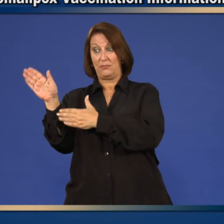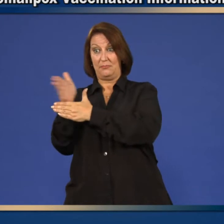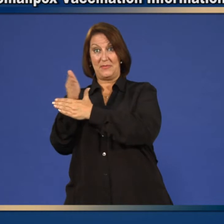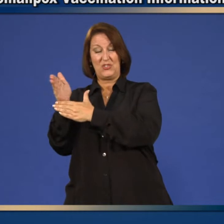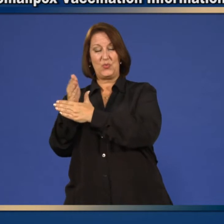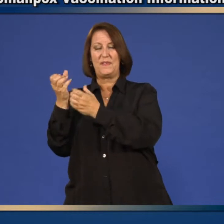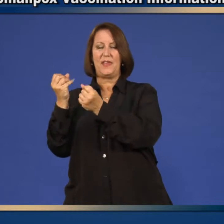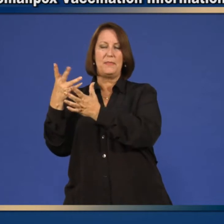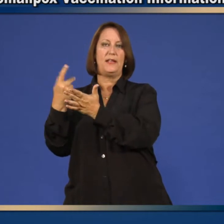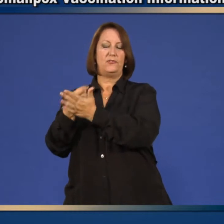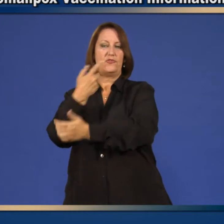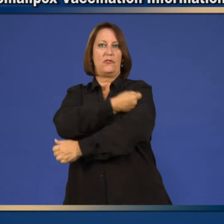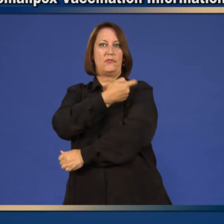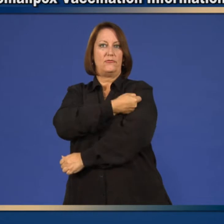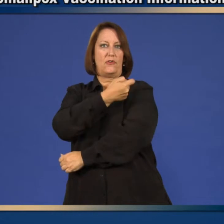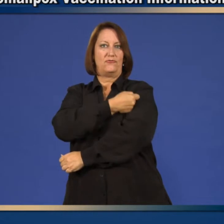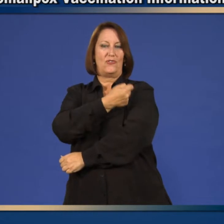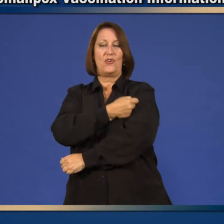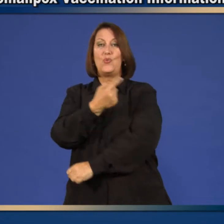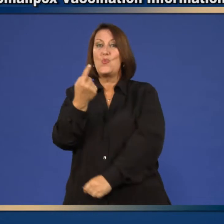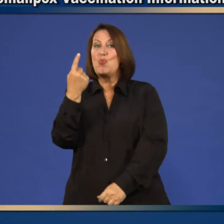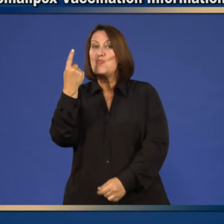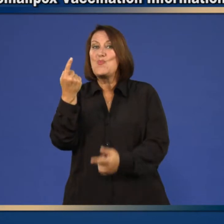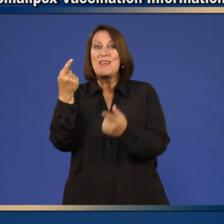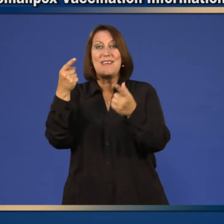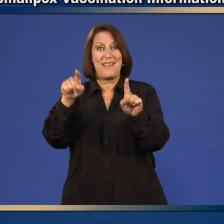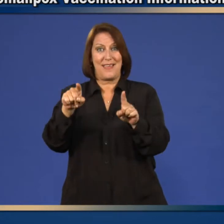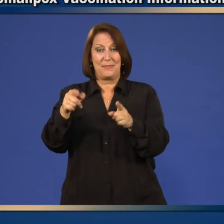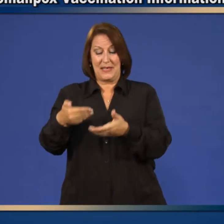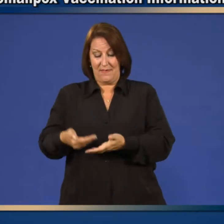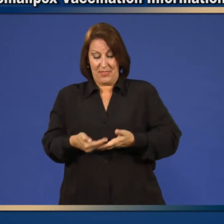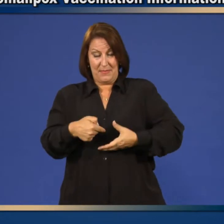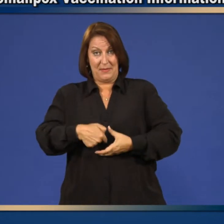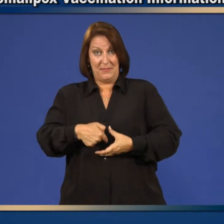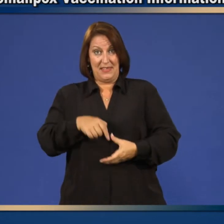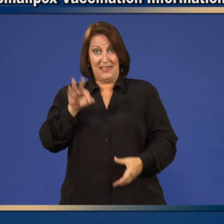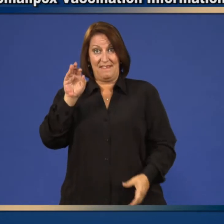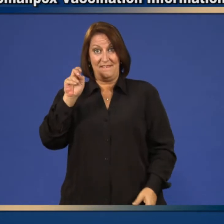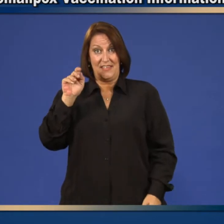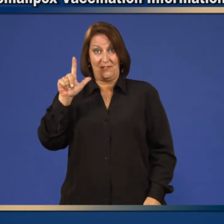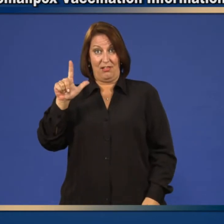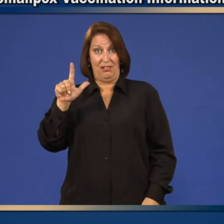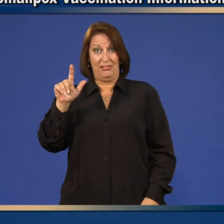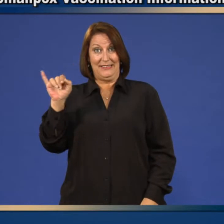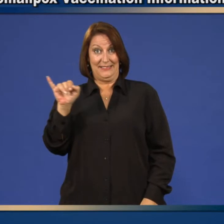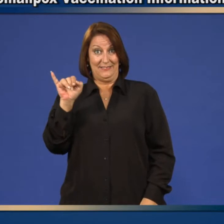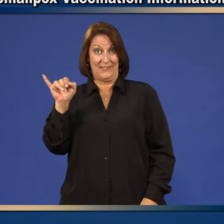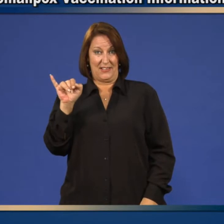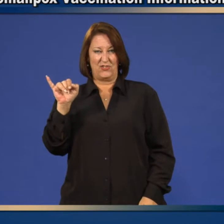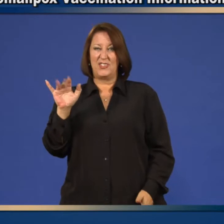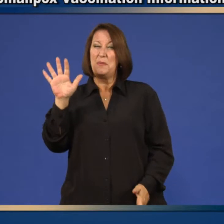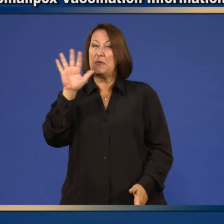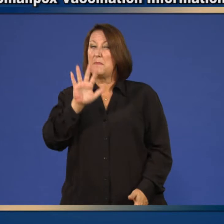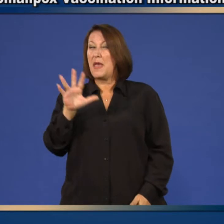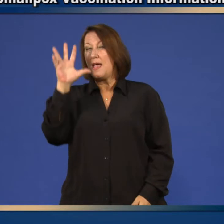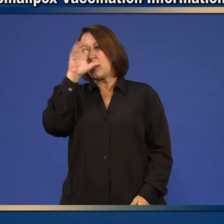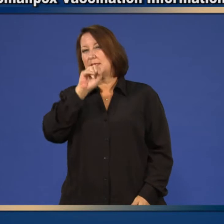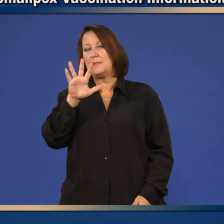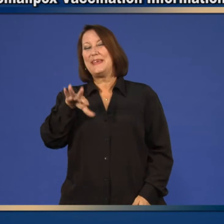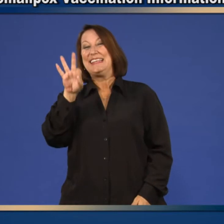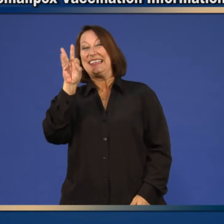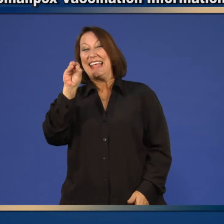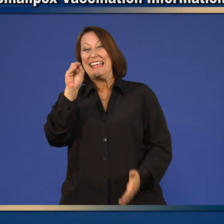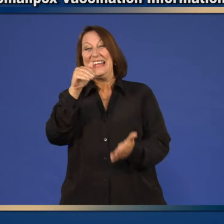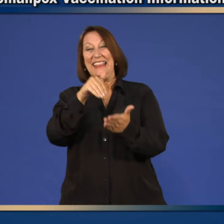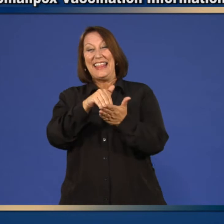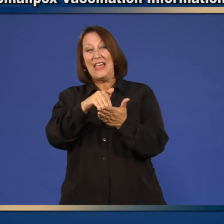1971, only 1 case of fetal vaccinia occurred among an estimated 90,000